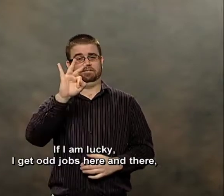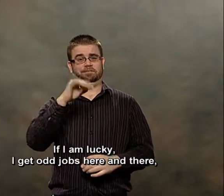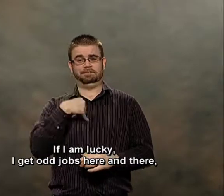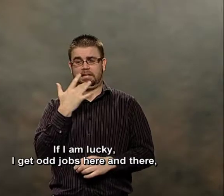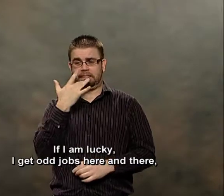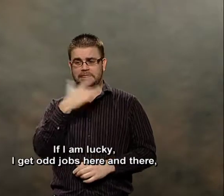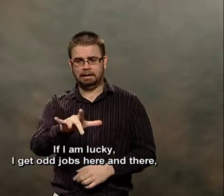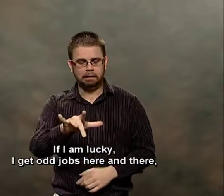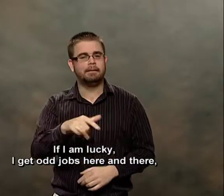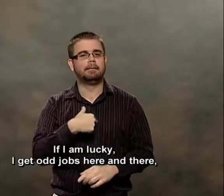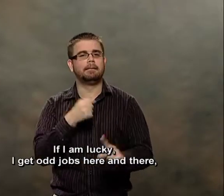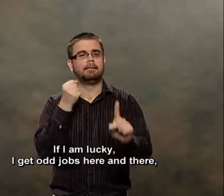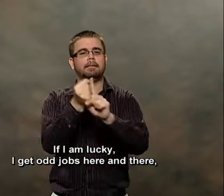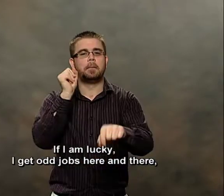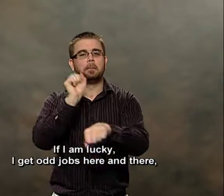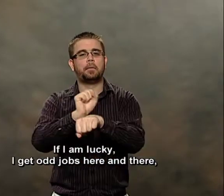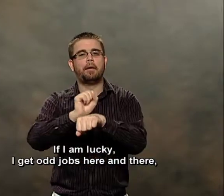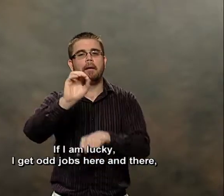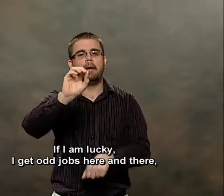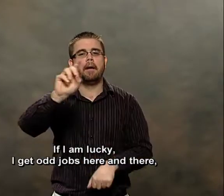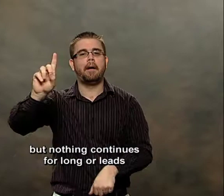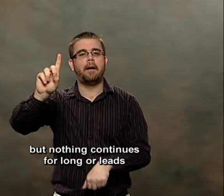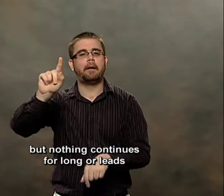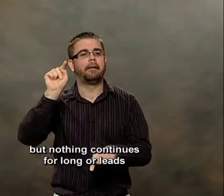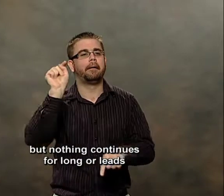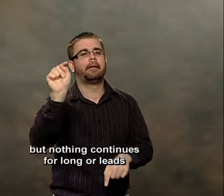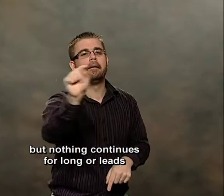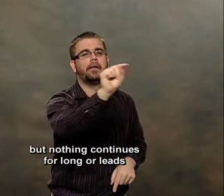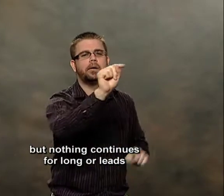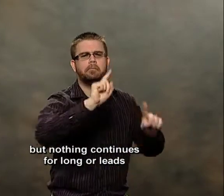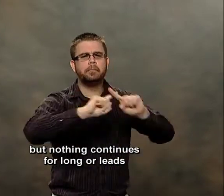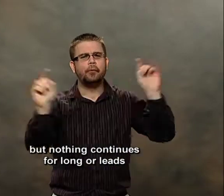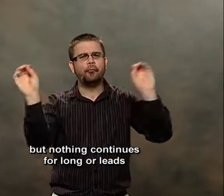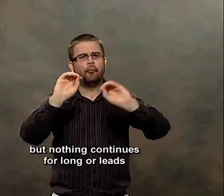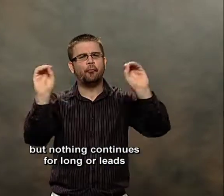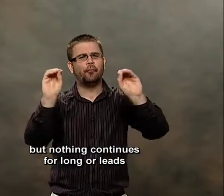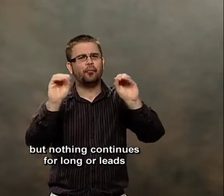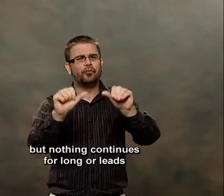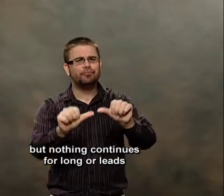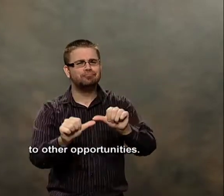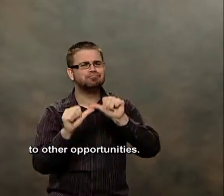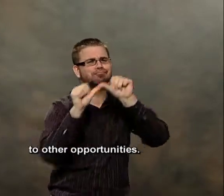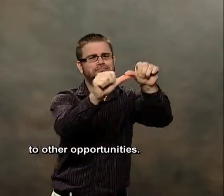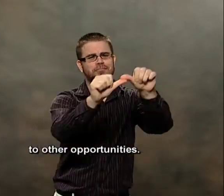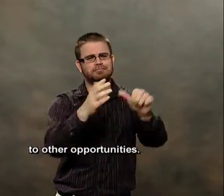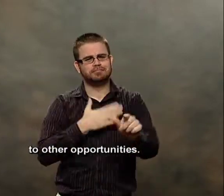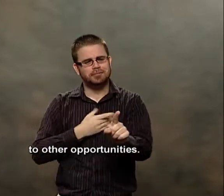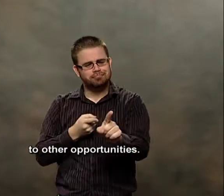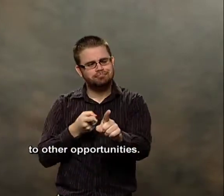I'm lucky, I get odd jobs here and there, but nothing that continues for long or leads to another